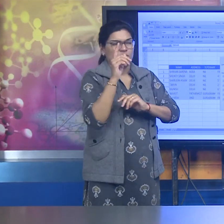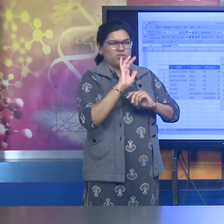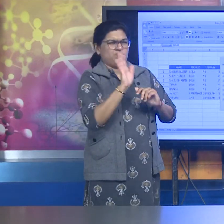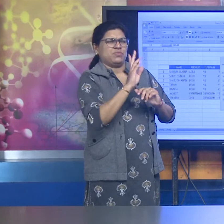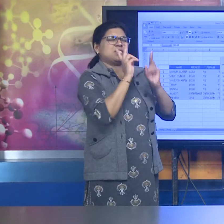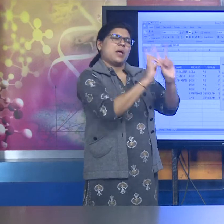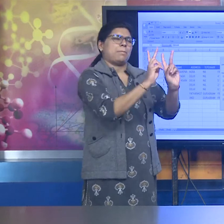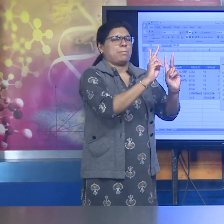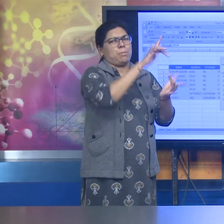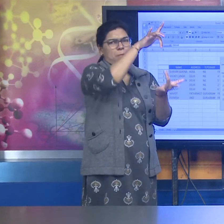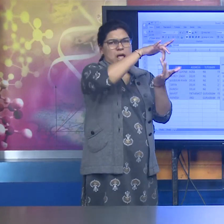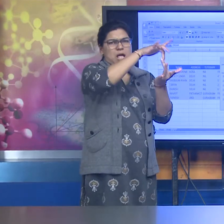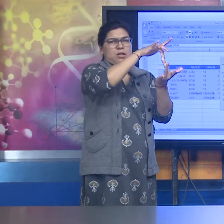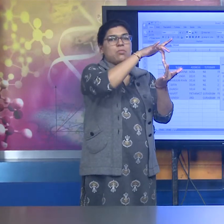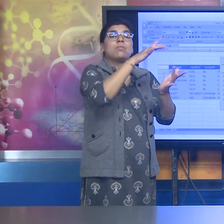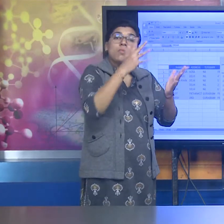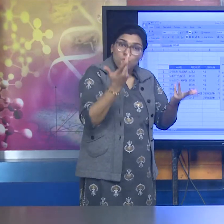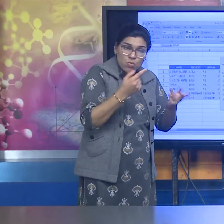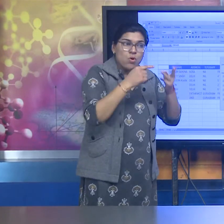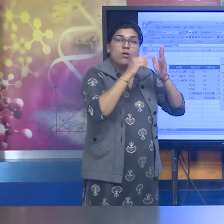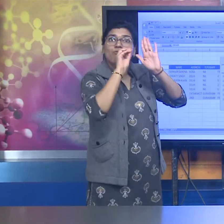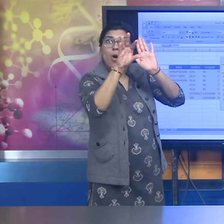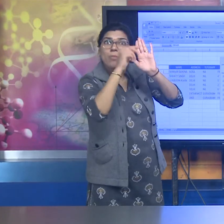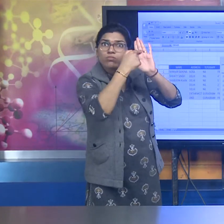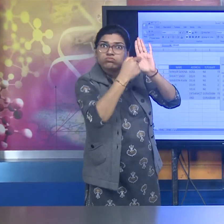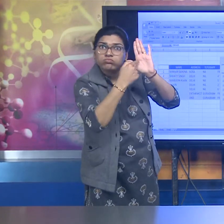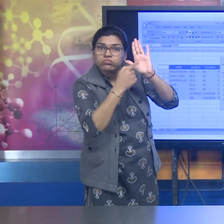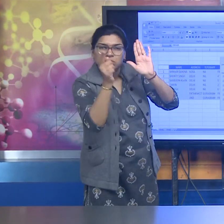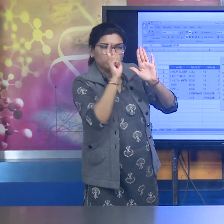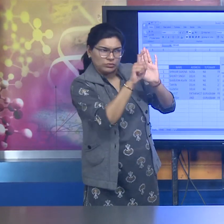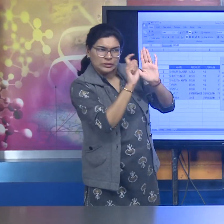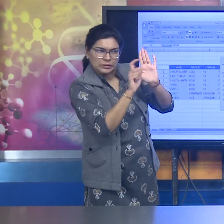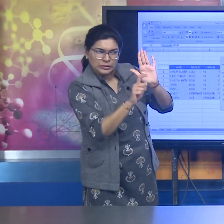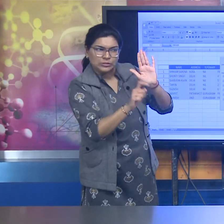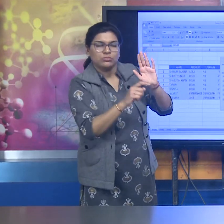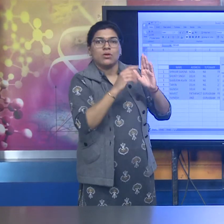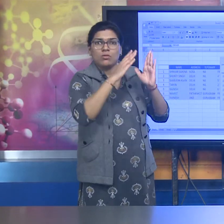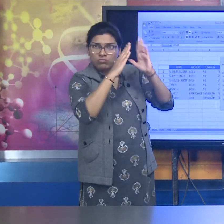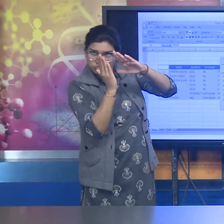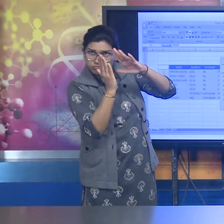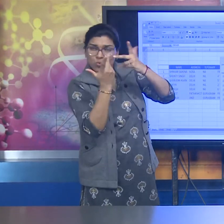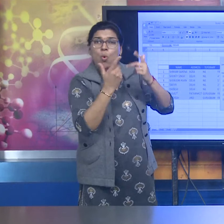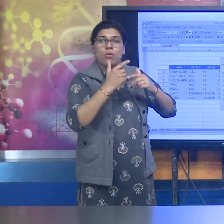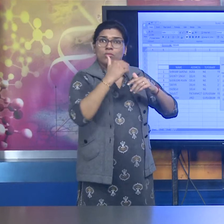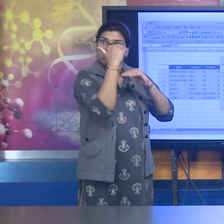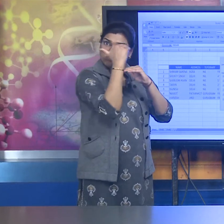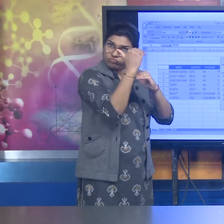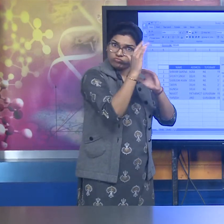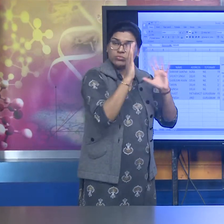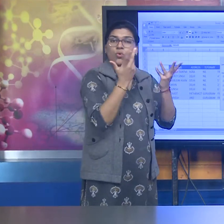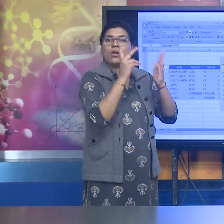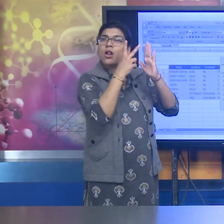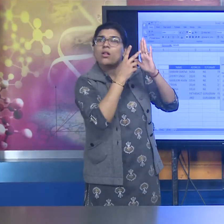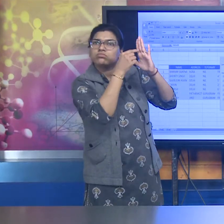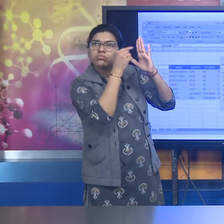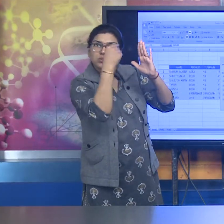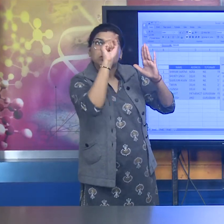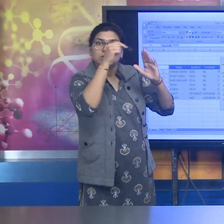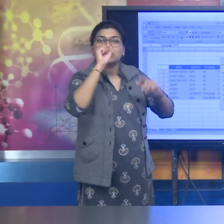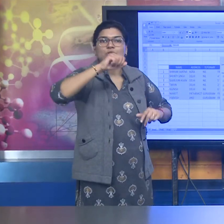the left vertical or you can click from the right vertical, whatever things which you want to delete